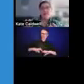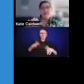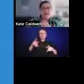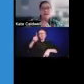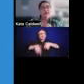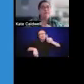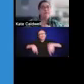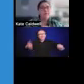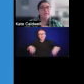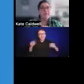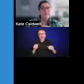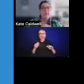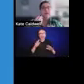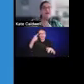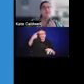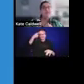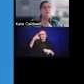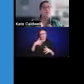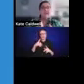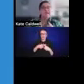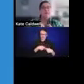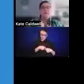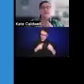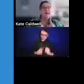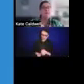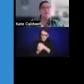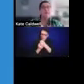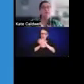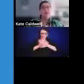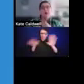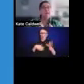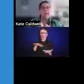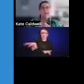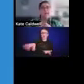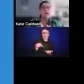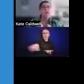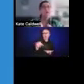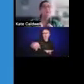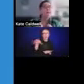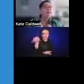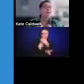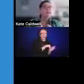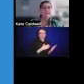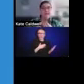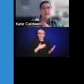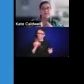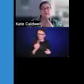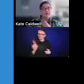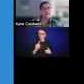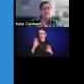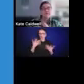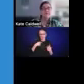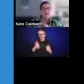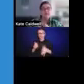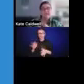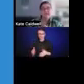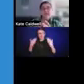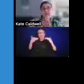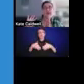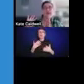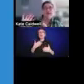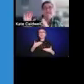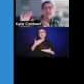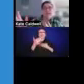are also narrative methods, so a lot of different ways that you can get people talking about their own experiences and capturing their own